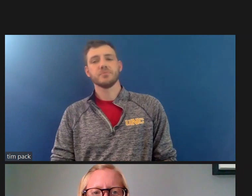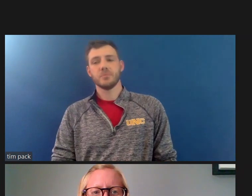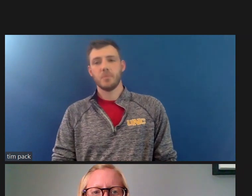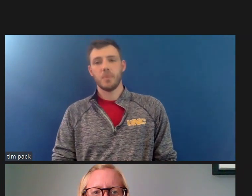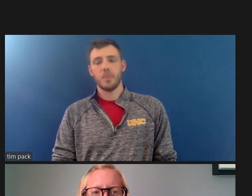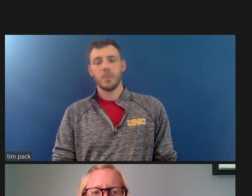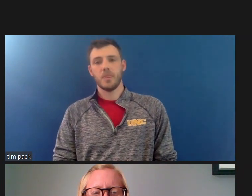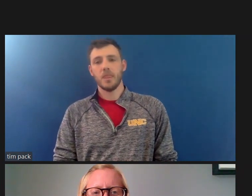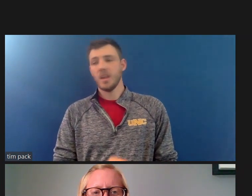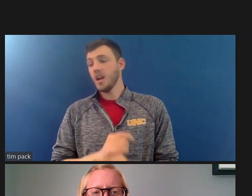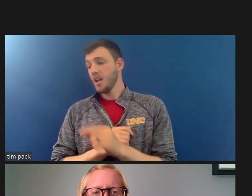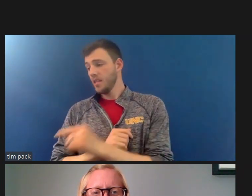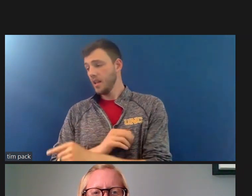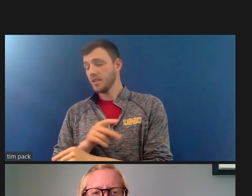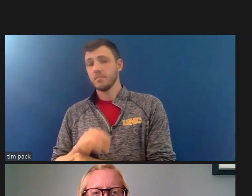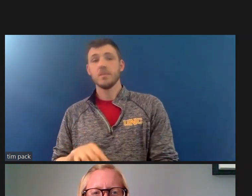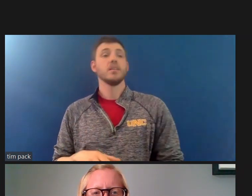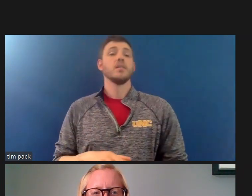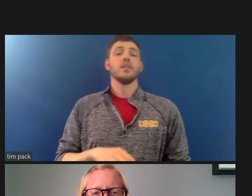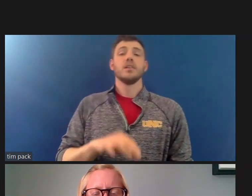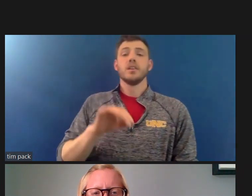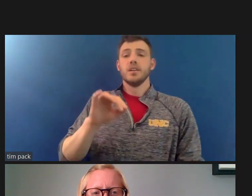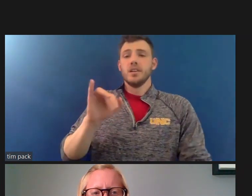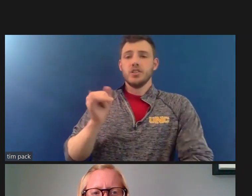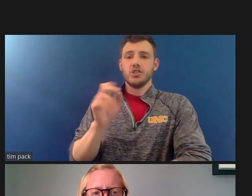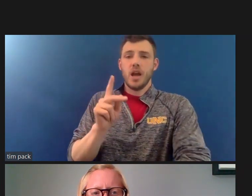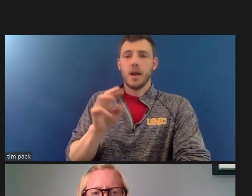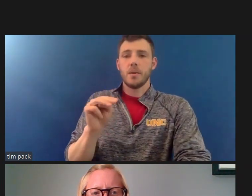talking too much," said Jack Meridew.